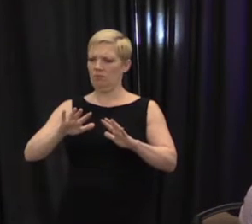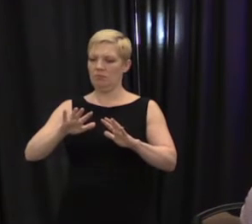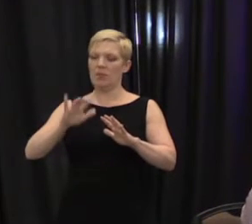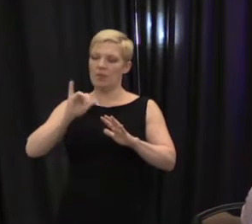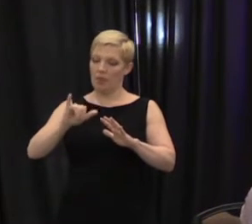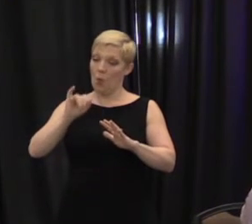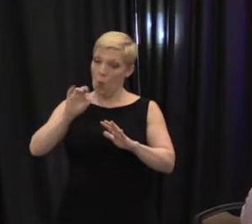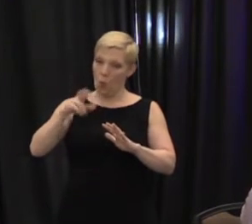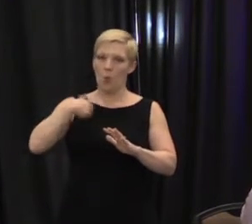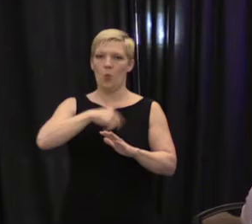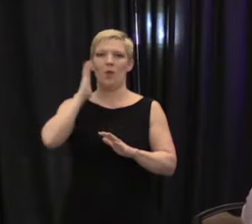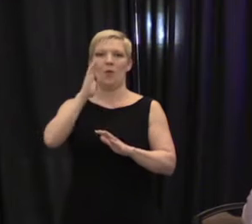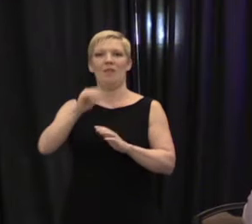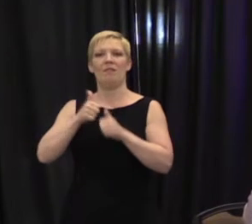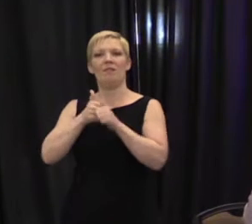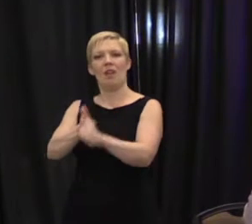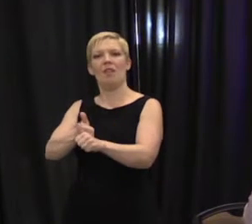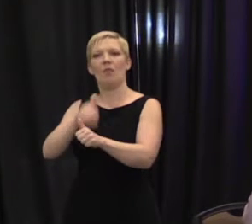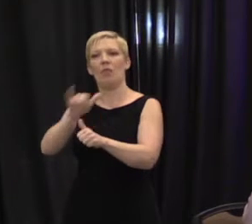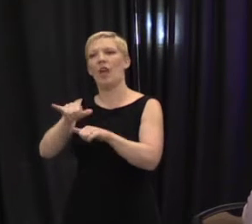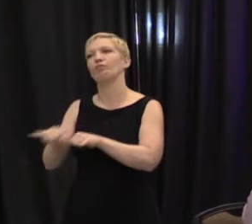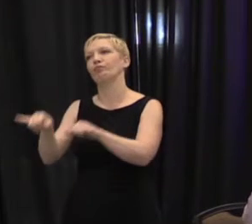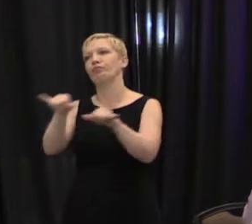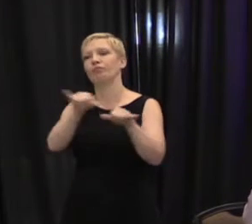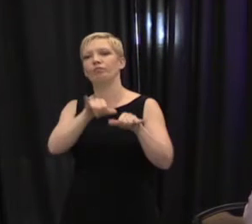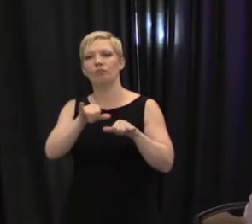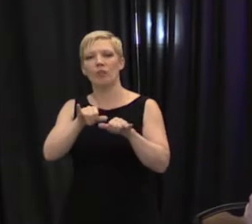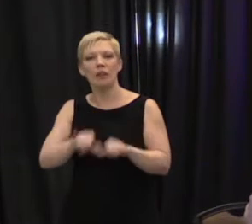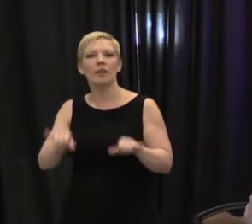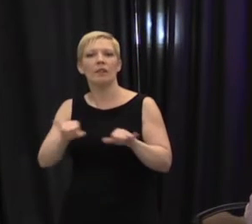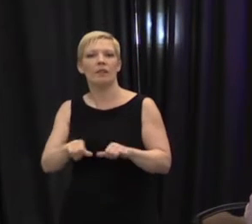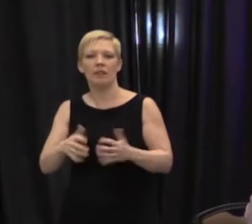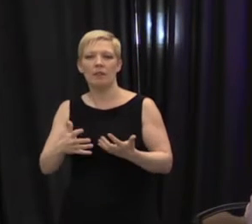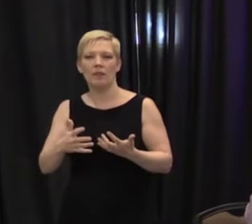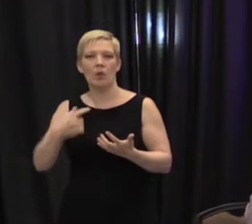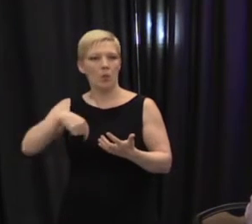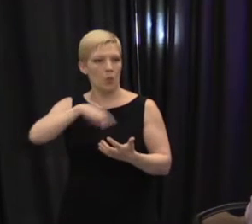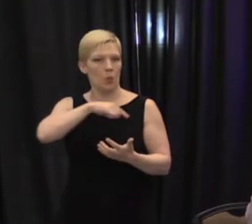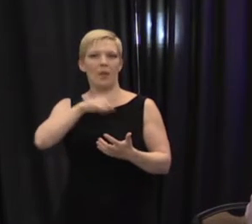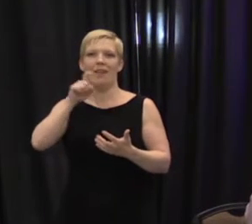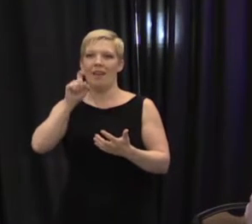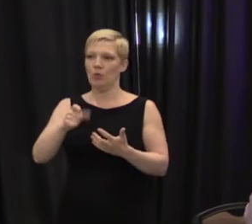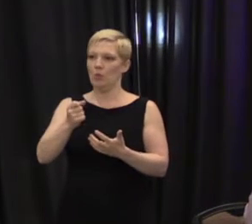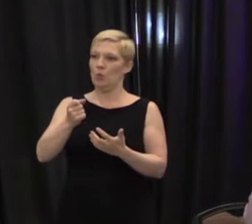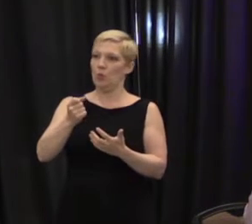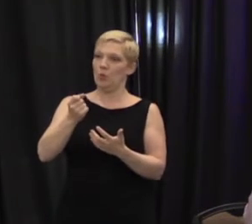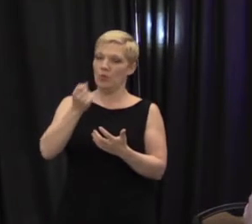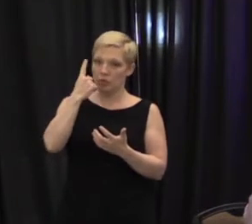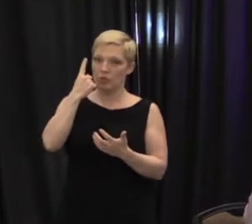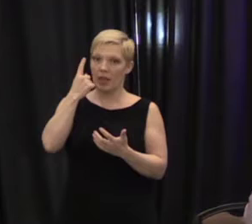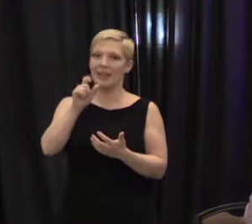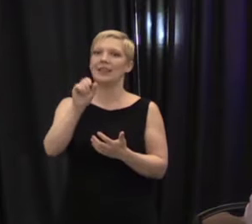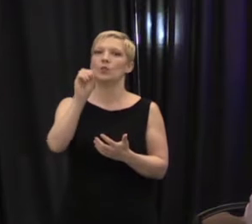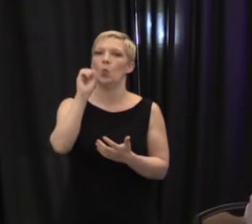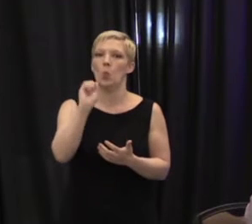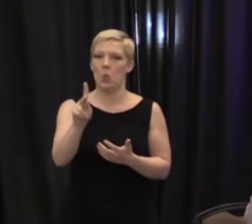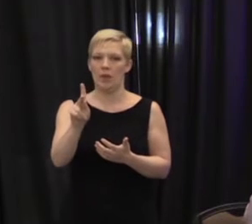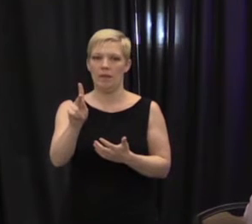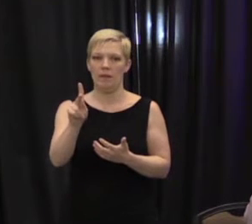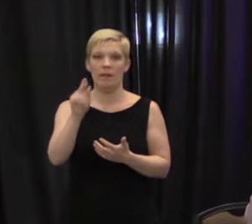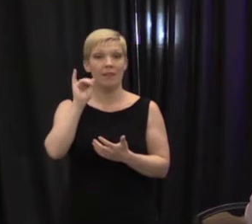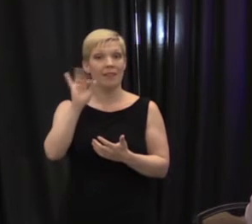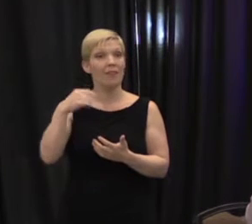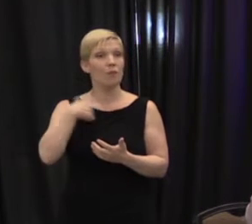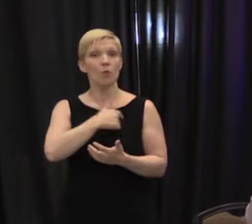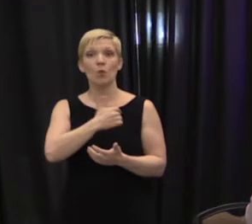progressive communities have to get comfortable with being wrong. Mm-hmm. We have to understand that it is okay